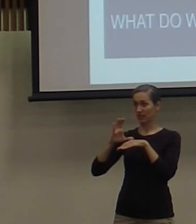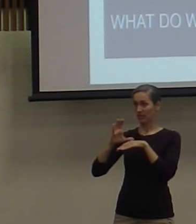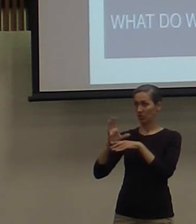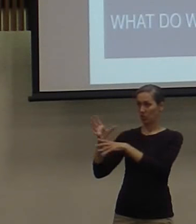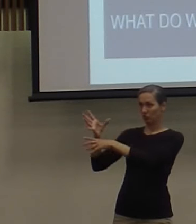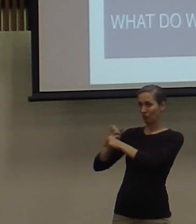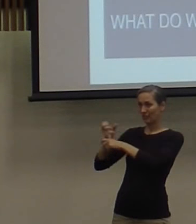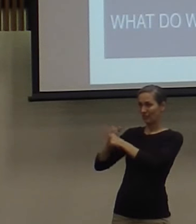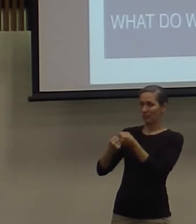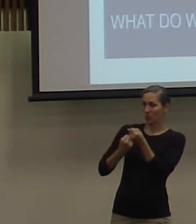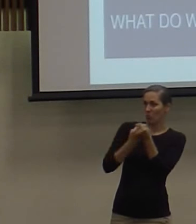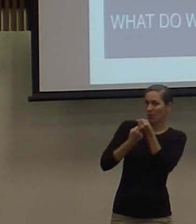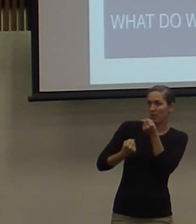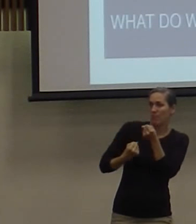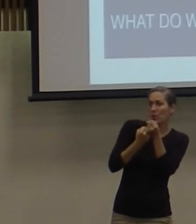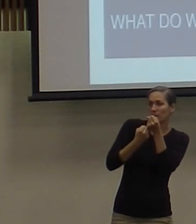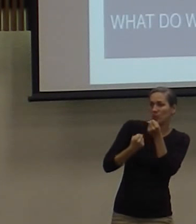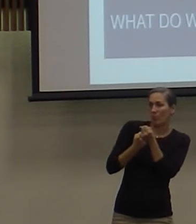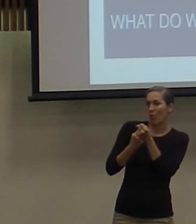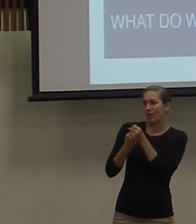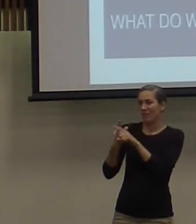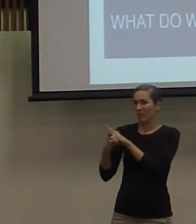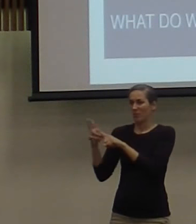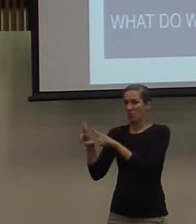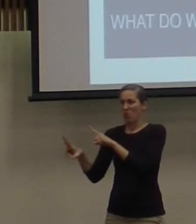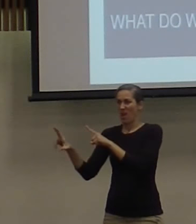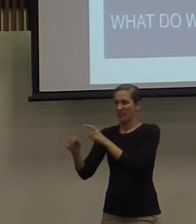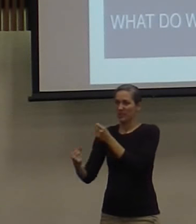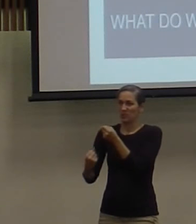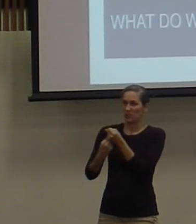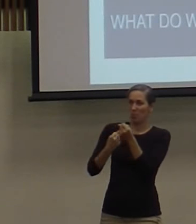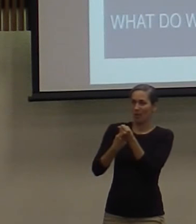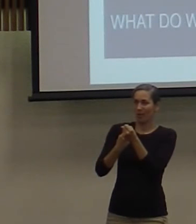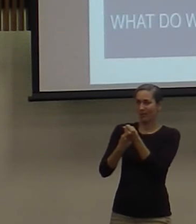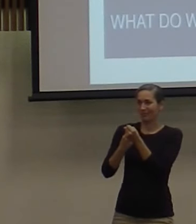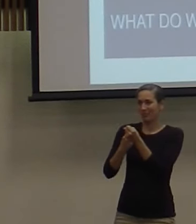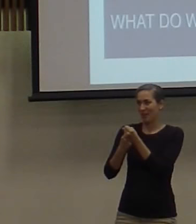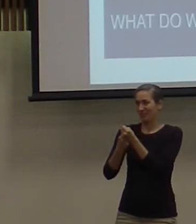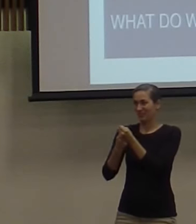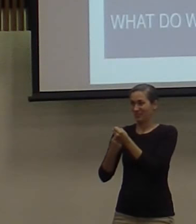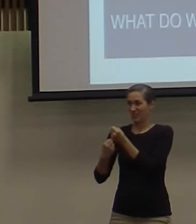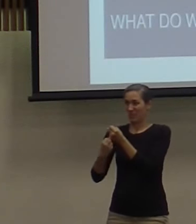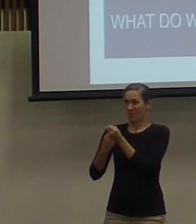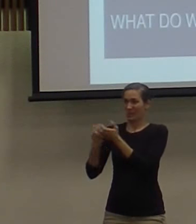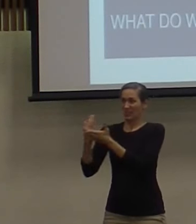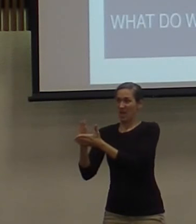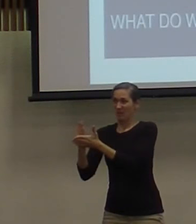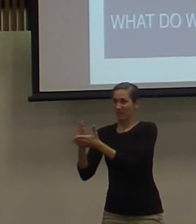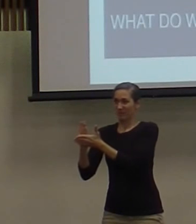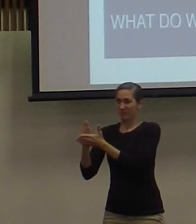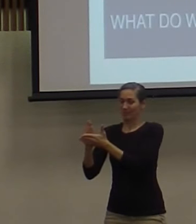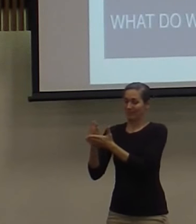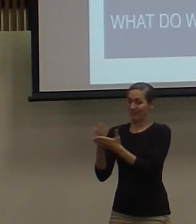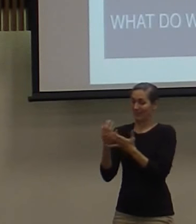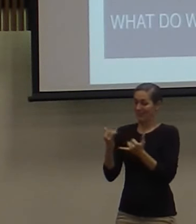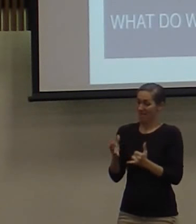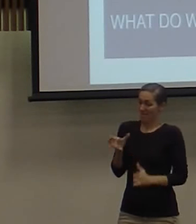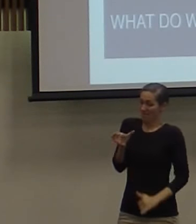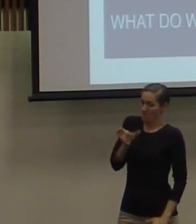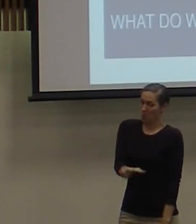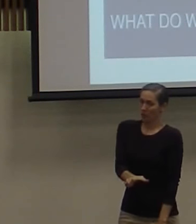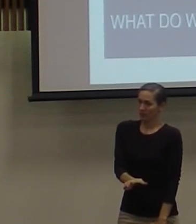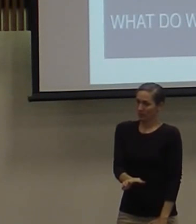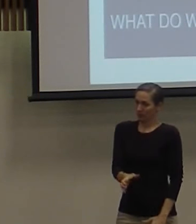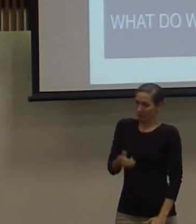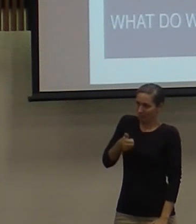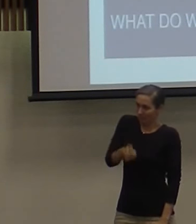overseas. Now they move to the state that they have to stand on their feet. So that reflect our mission in